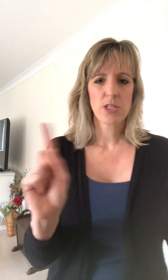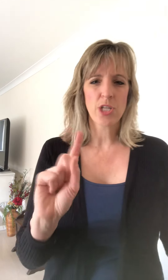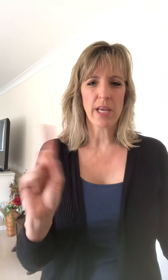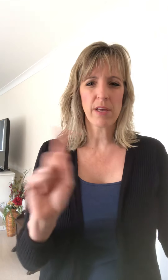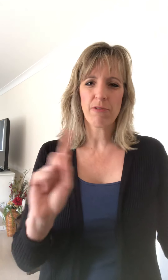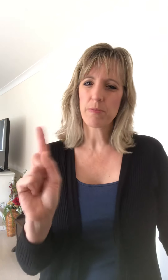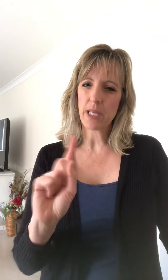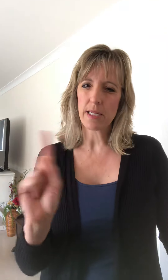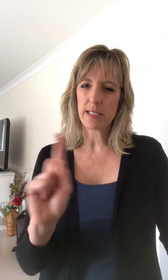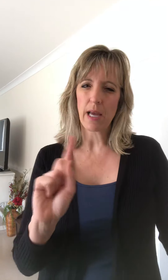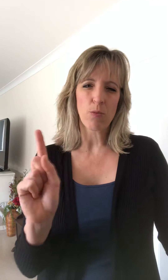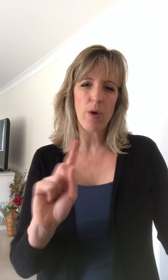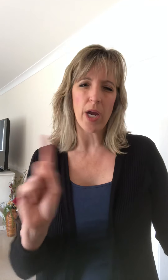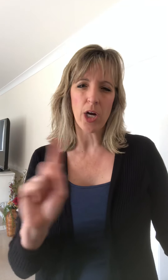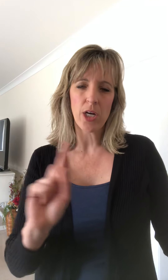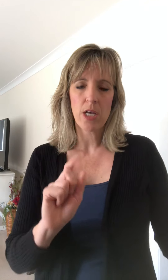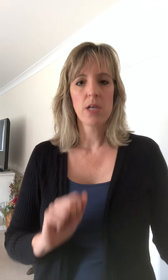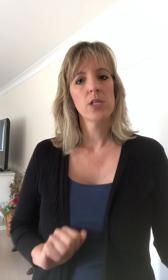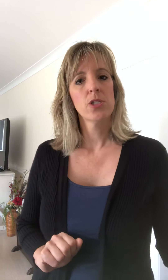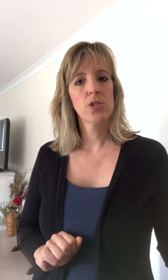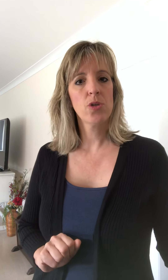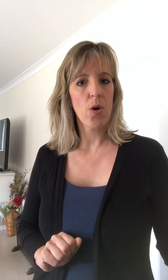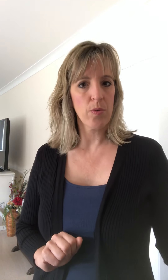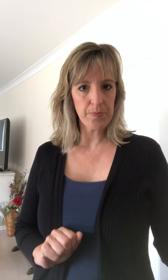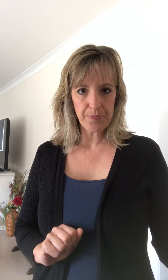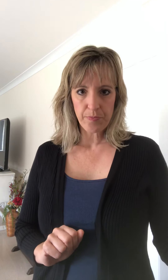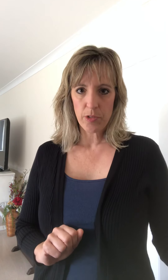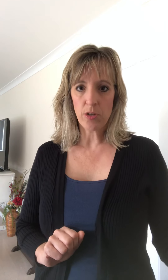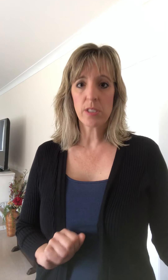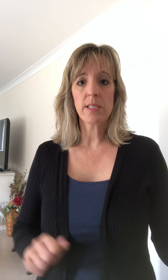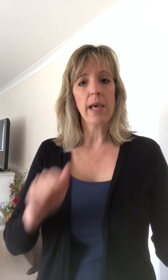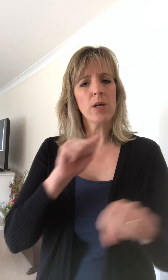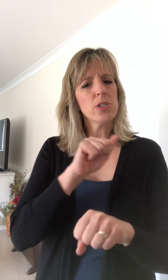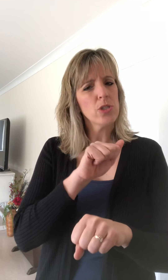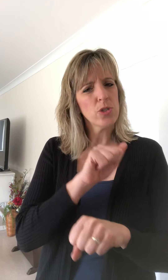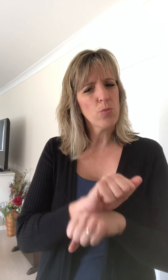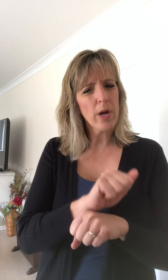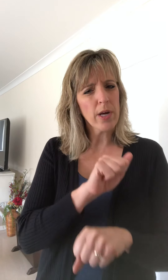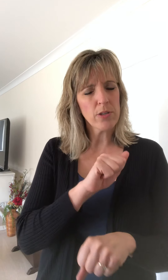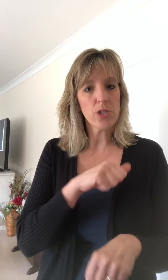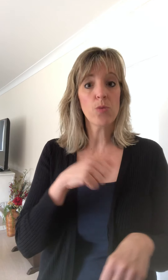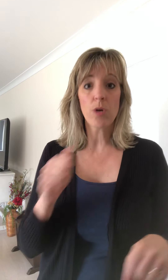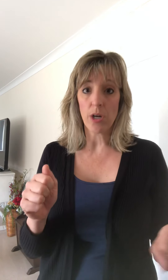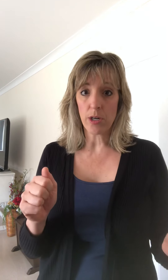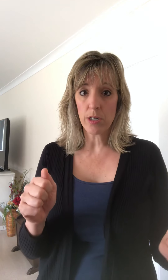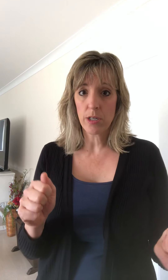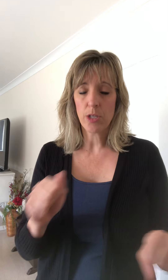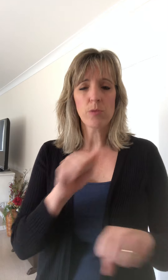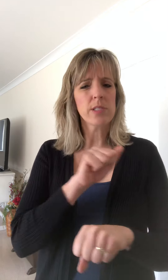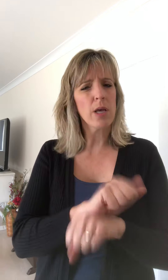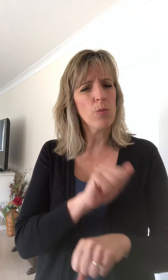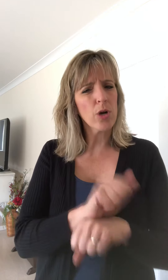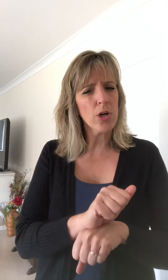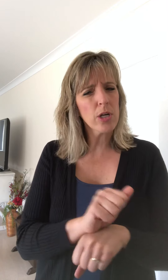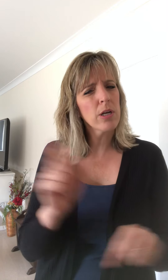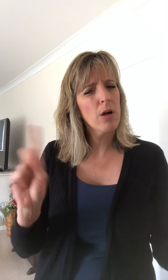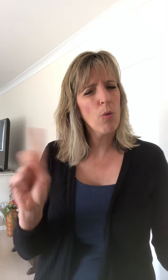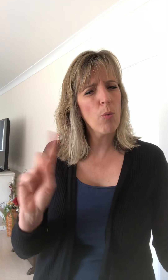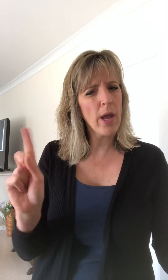shake it from side to side, where. So you could say, where do you work? You would say work,